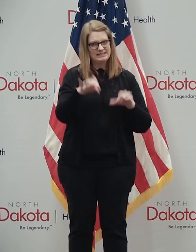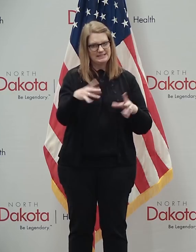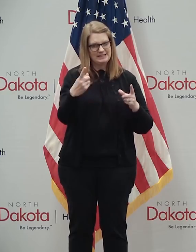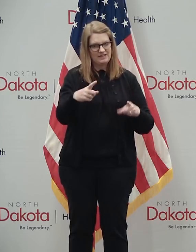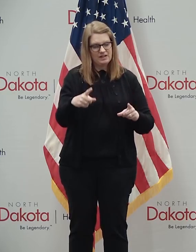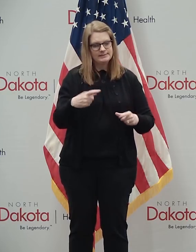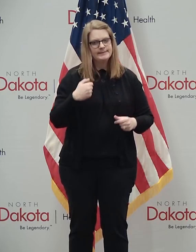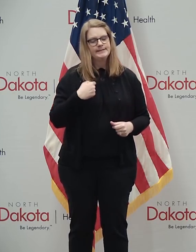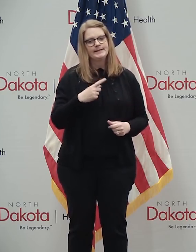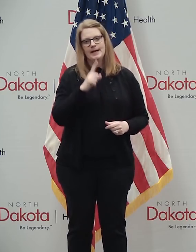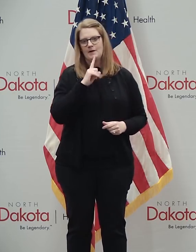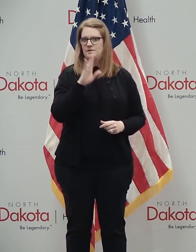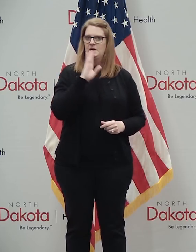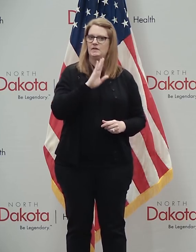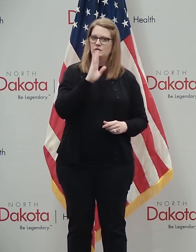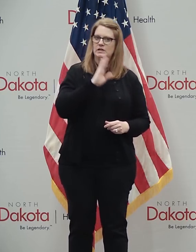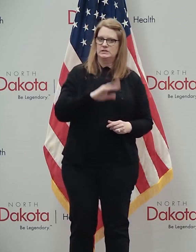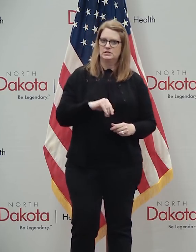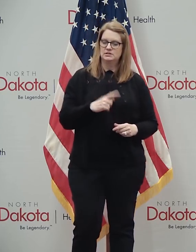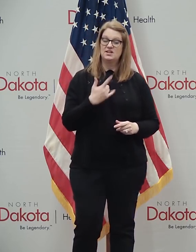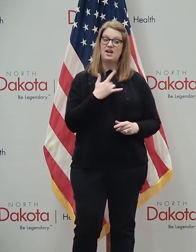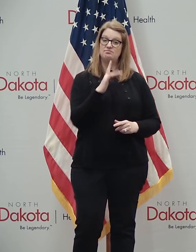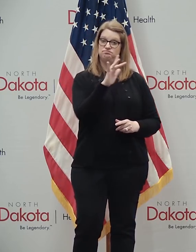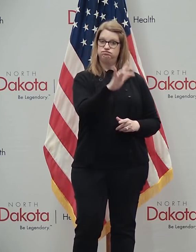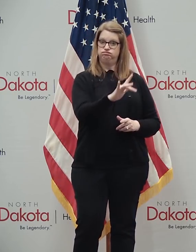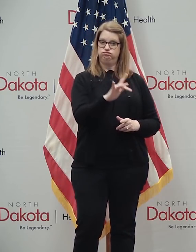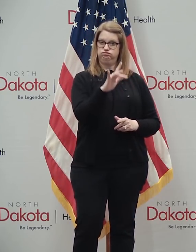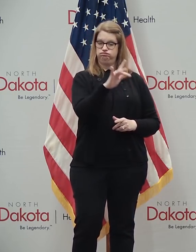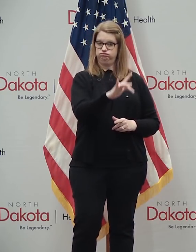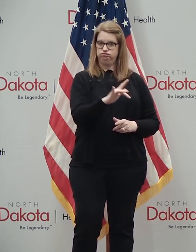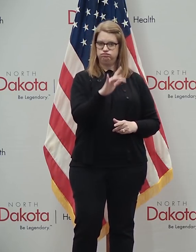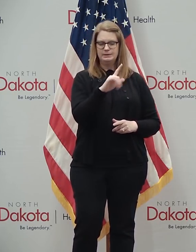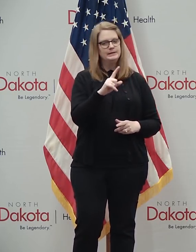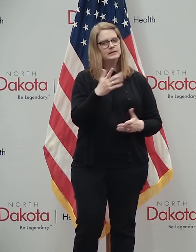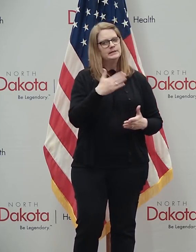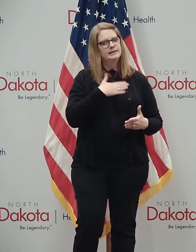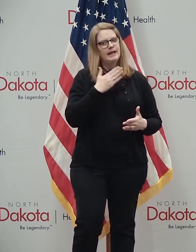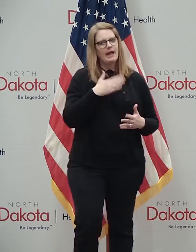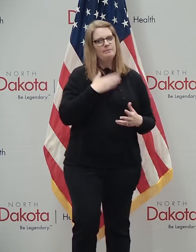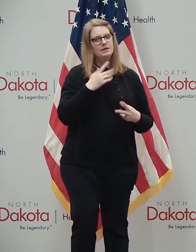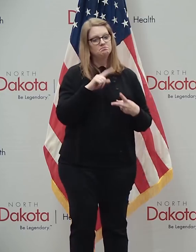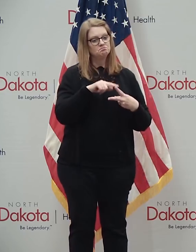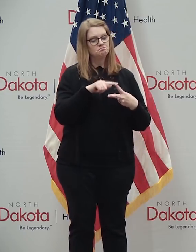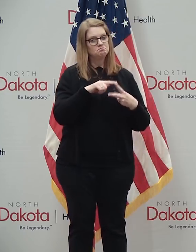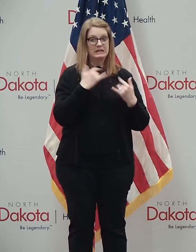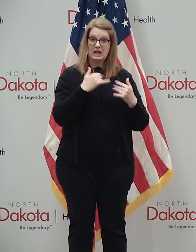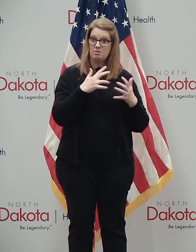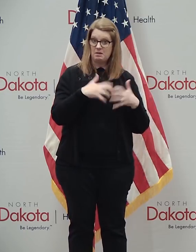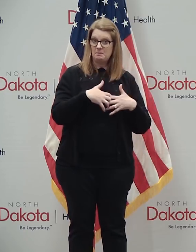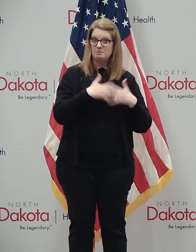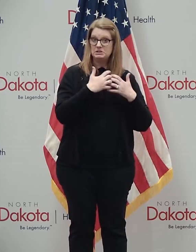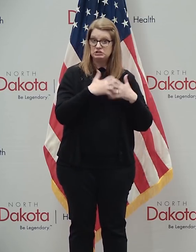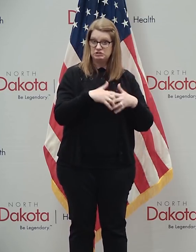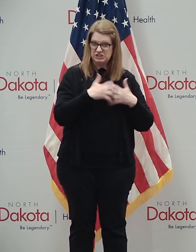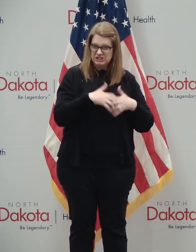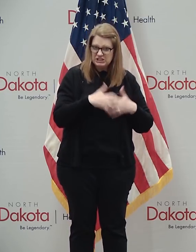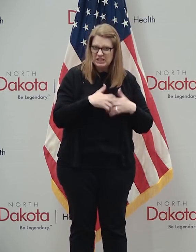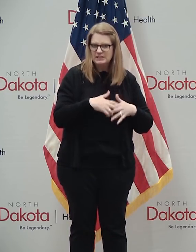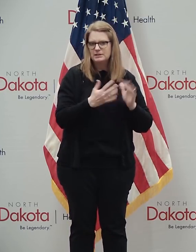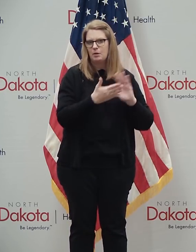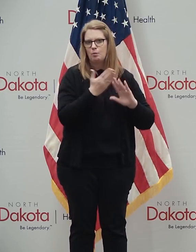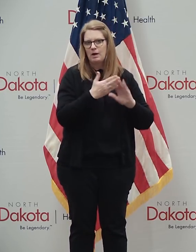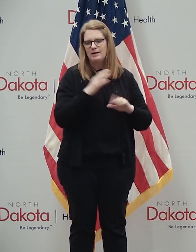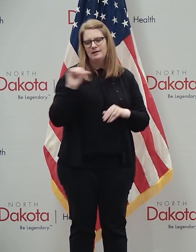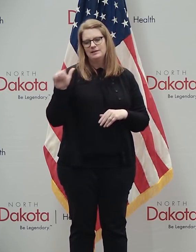people that was frustrated, so I've got a lot of empathy. The good news is that, machines are up and running. We've got some other machines that have